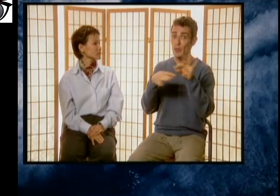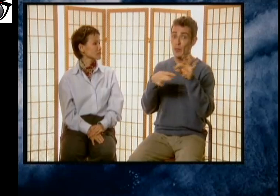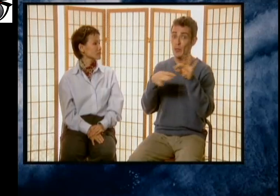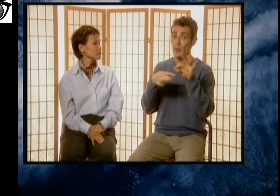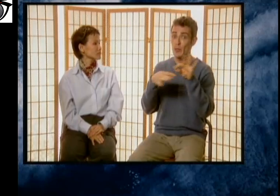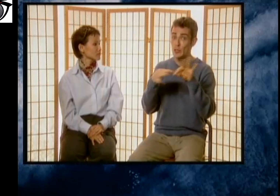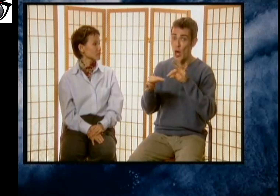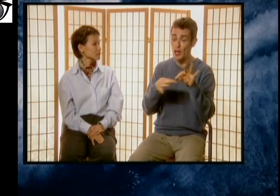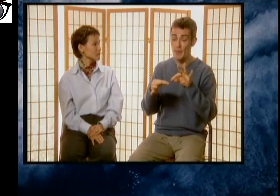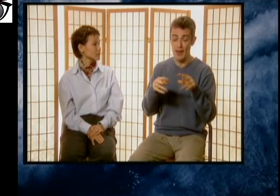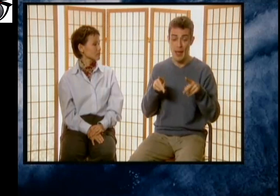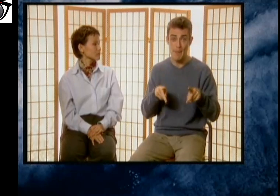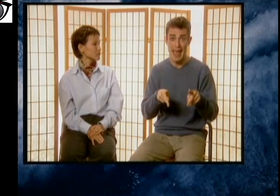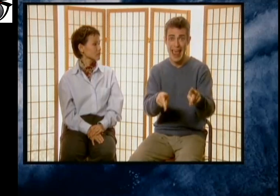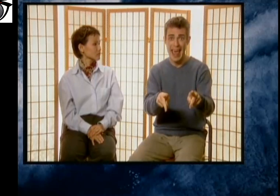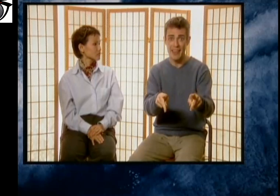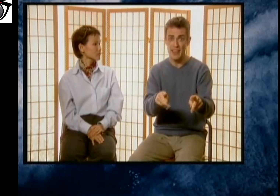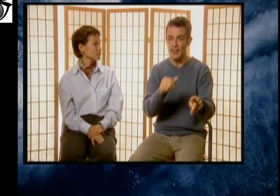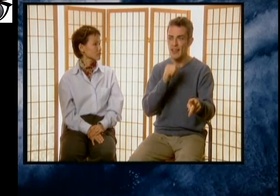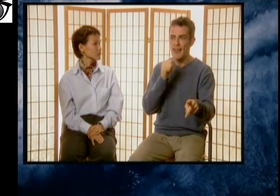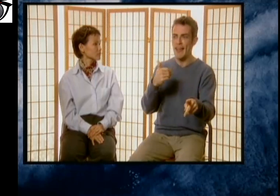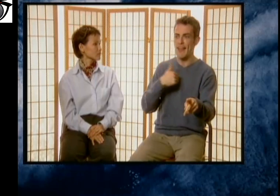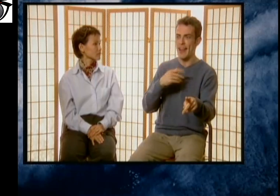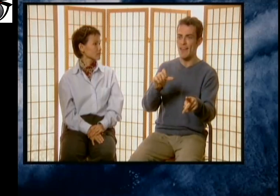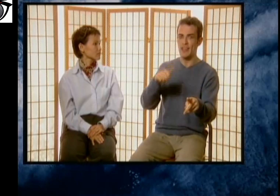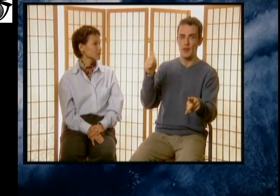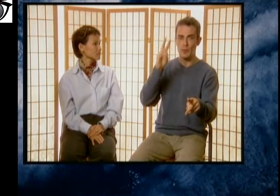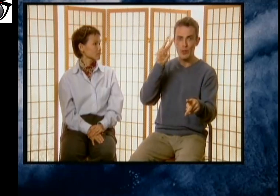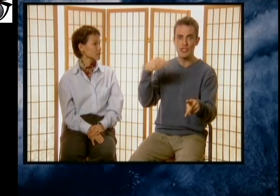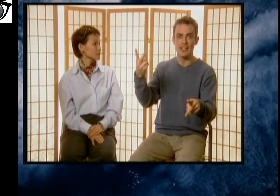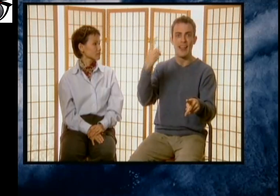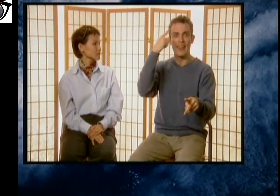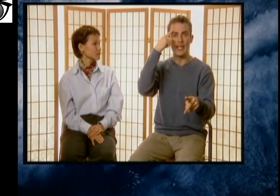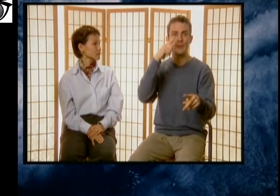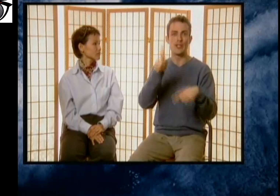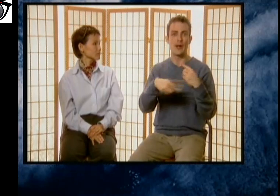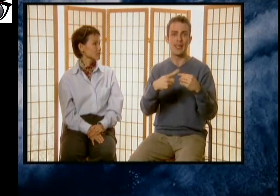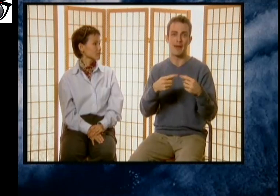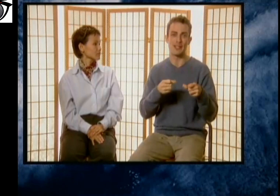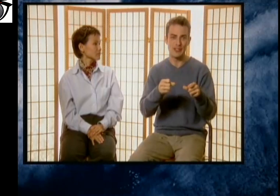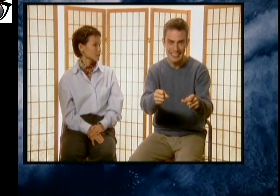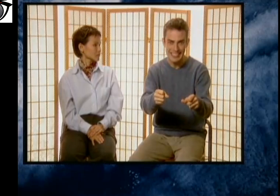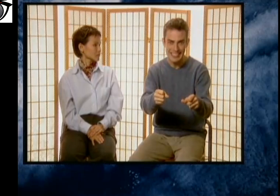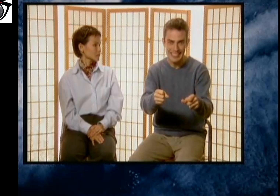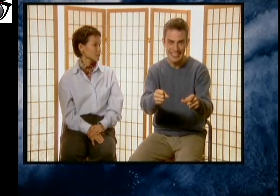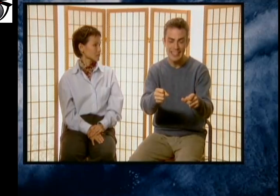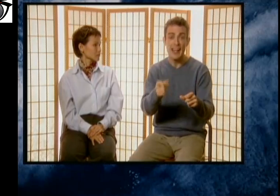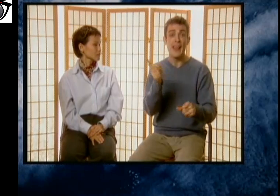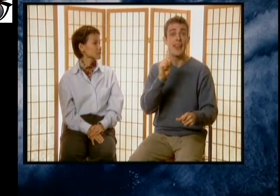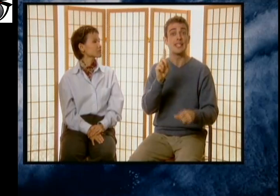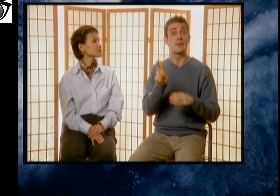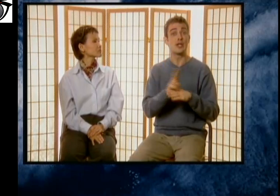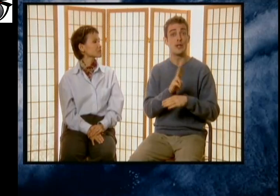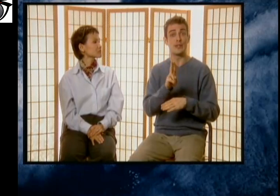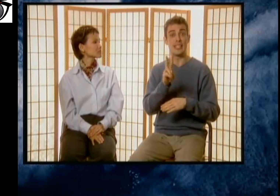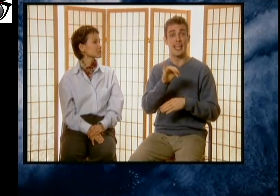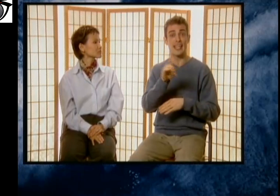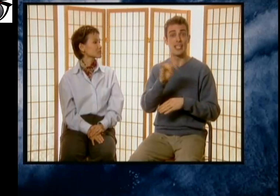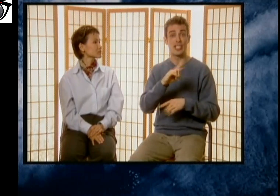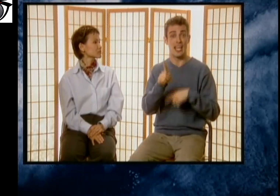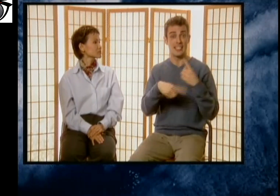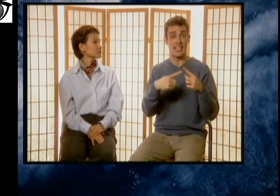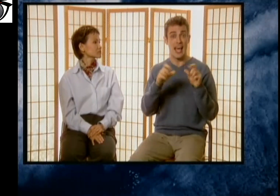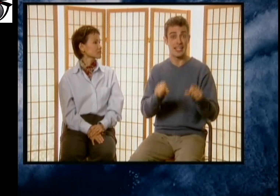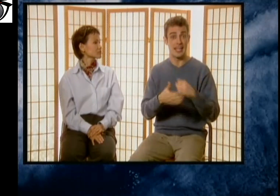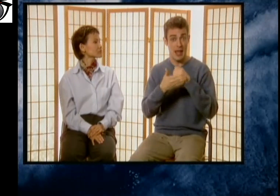be helpful to be able to talk about a path and not have the other person think you were talking about a street. That's where using